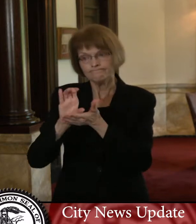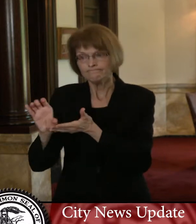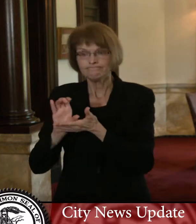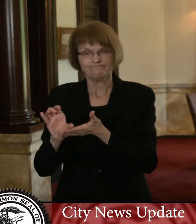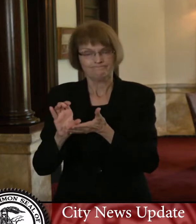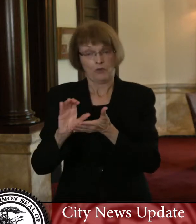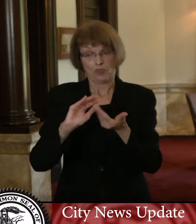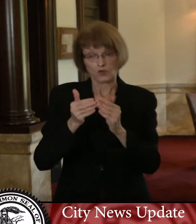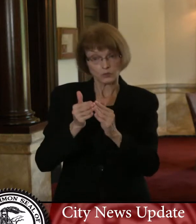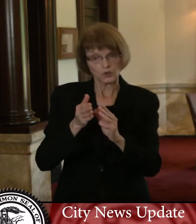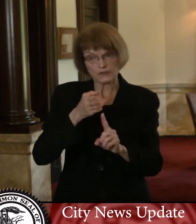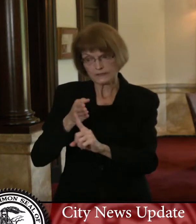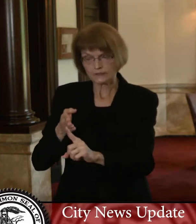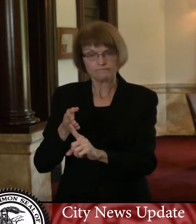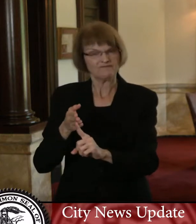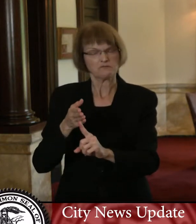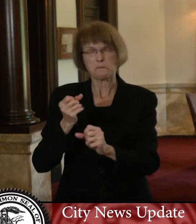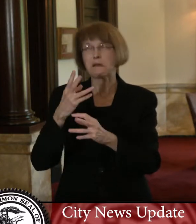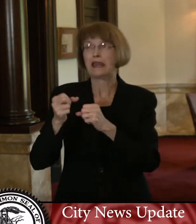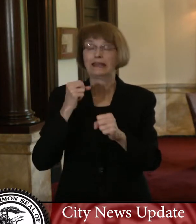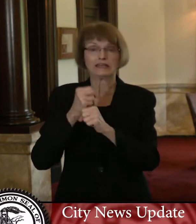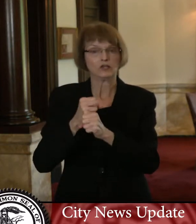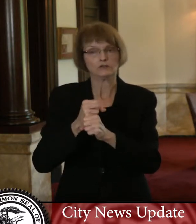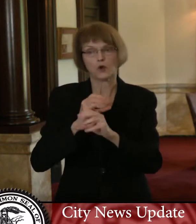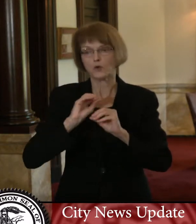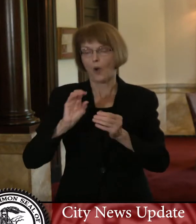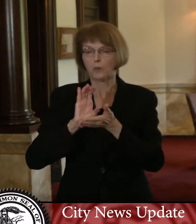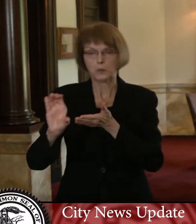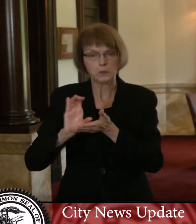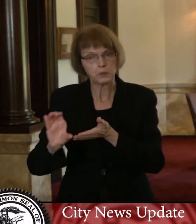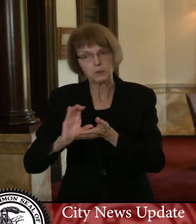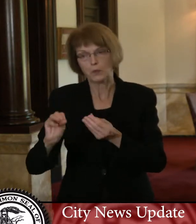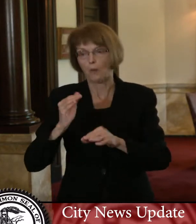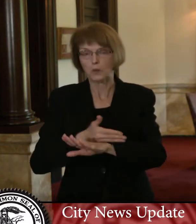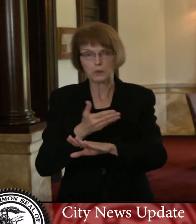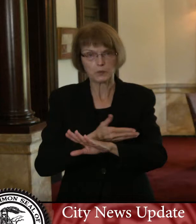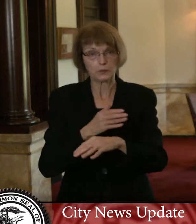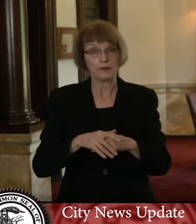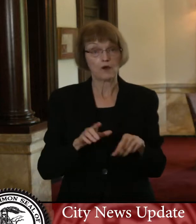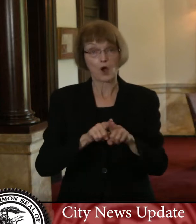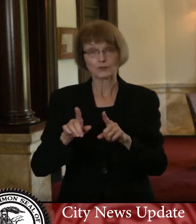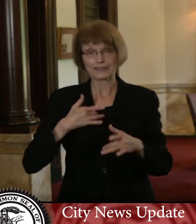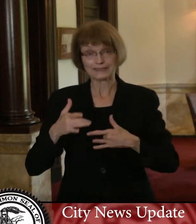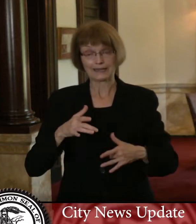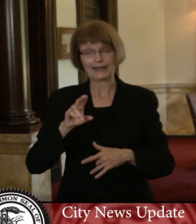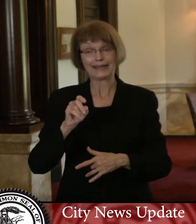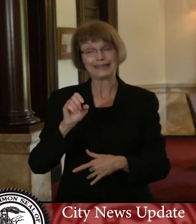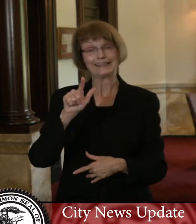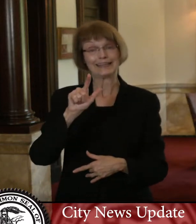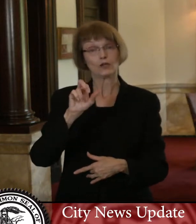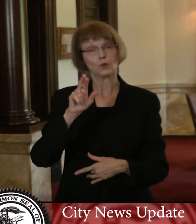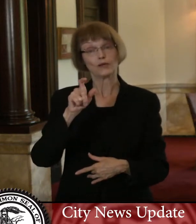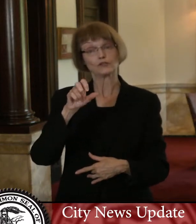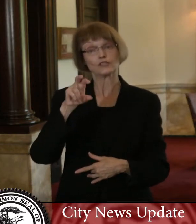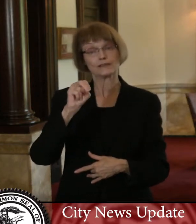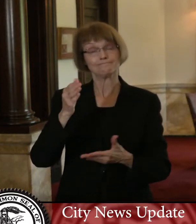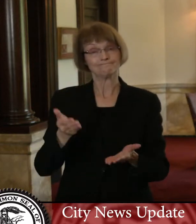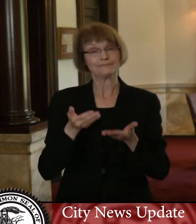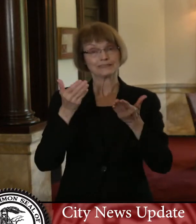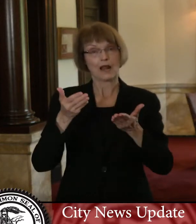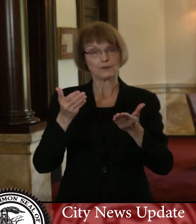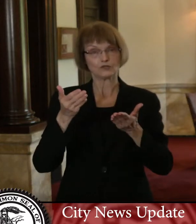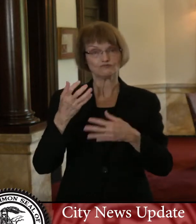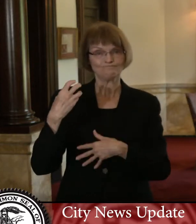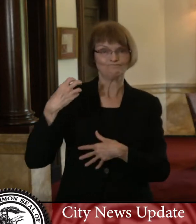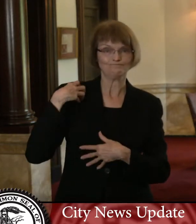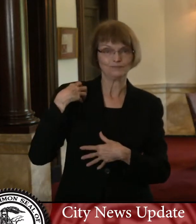for decades. I'm also excited to announce the nomination of Neil Richardson to head the St. Louis